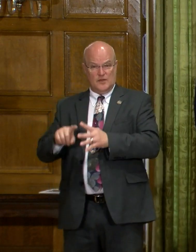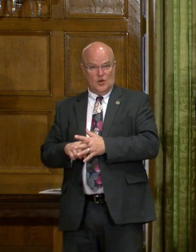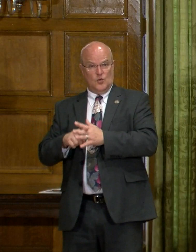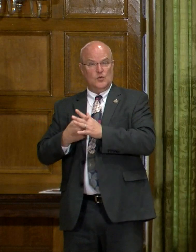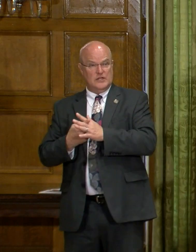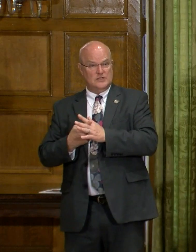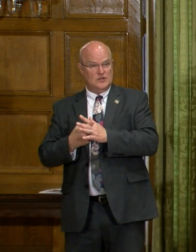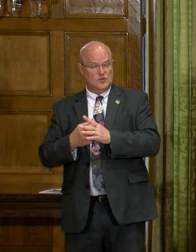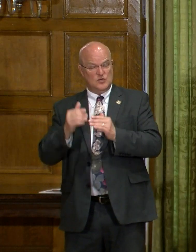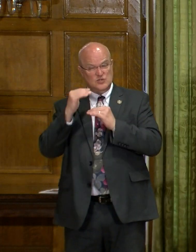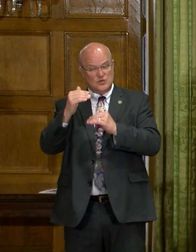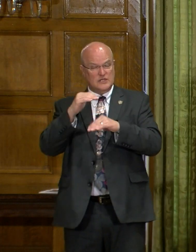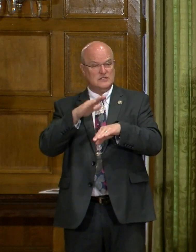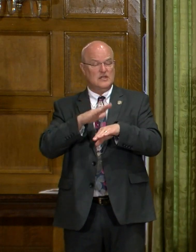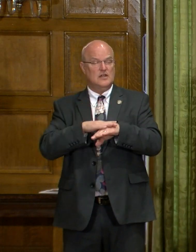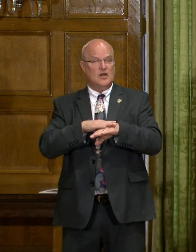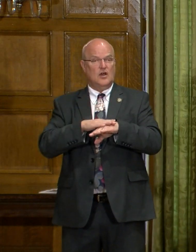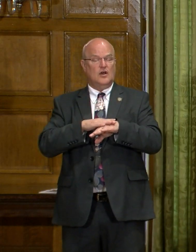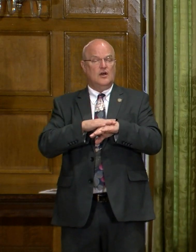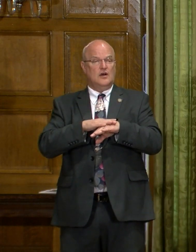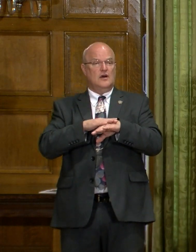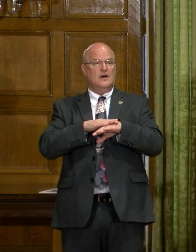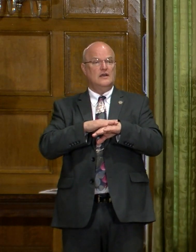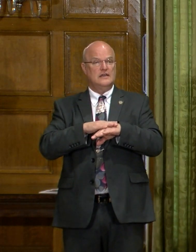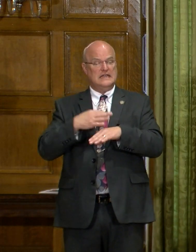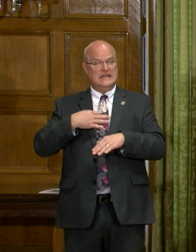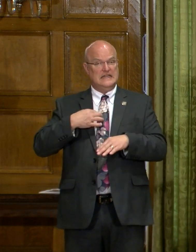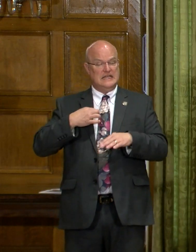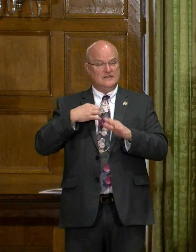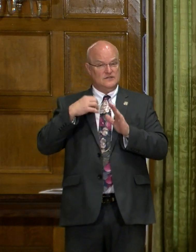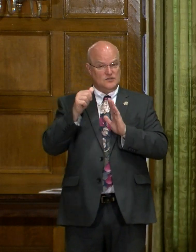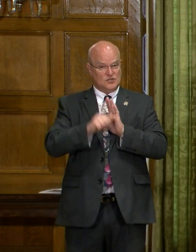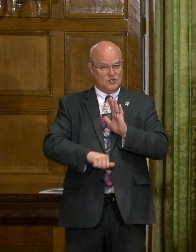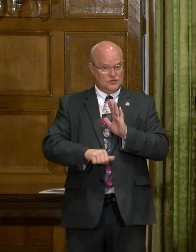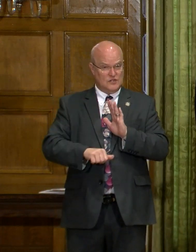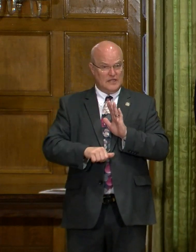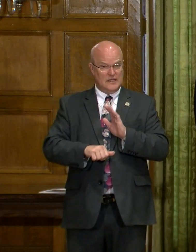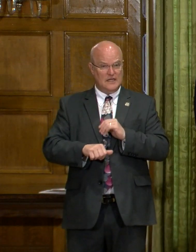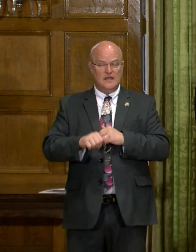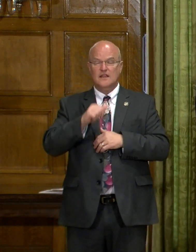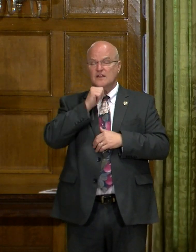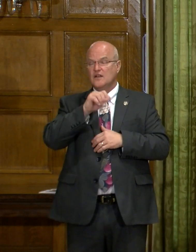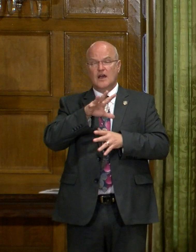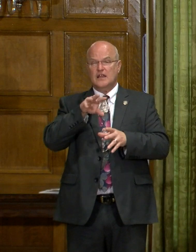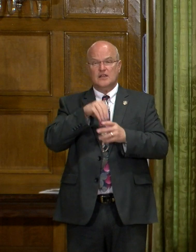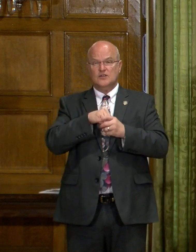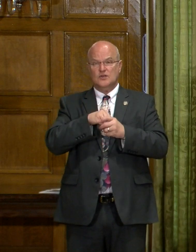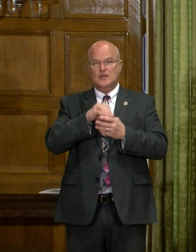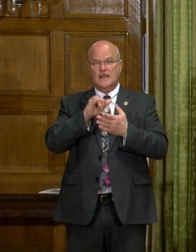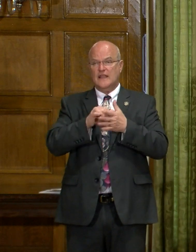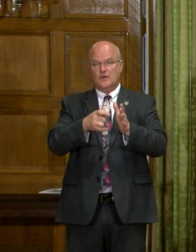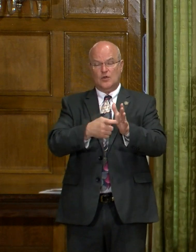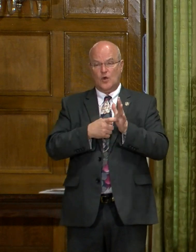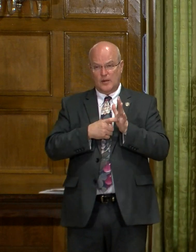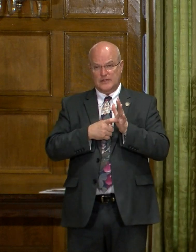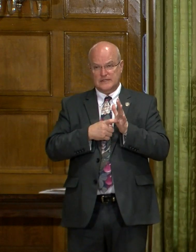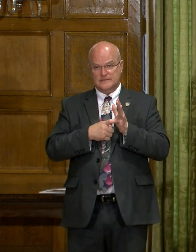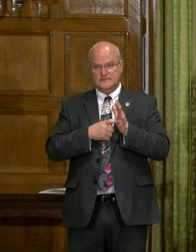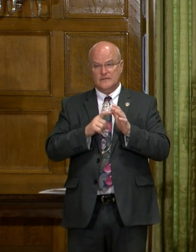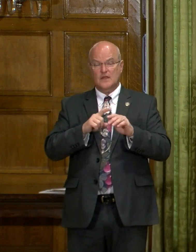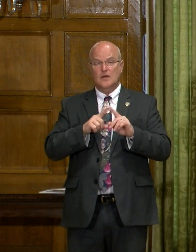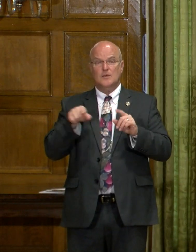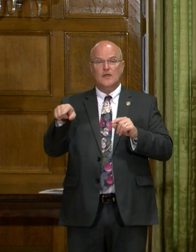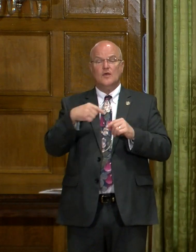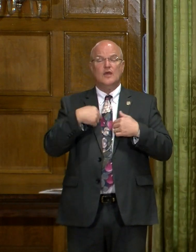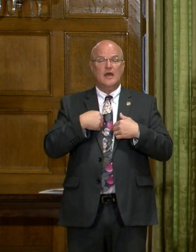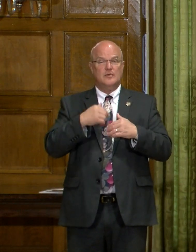original restriction on elective surgery, they're not included in that requirement. But